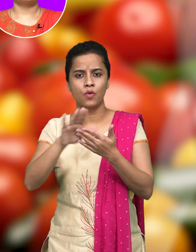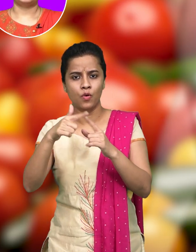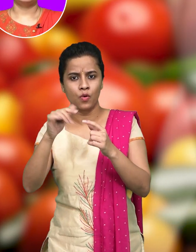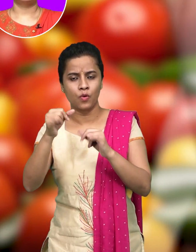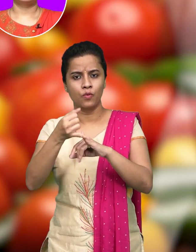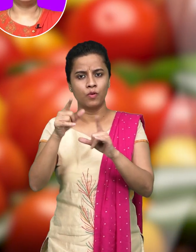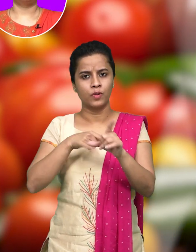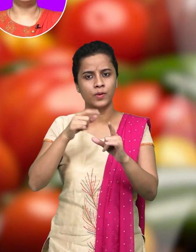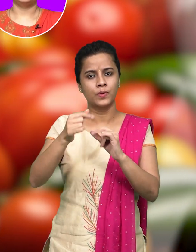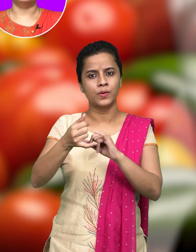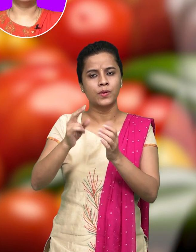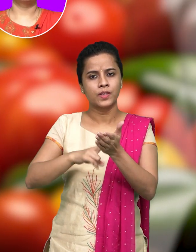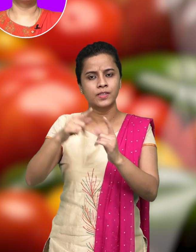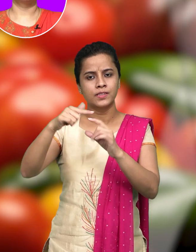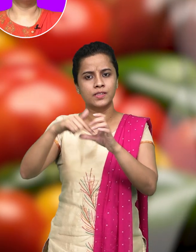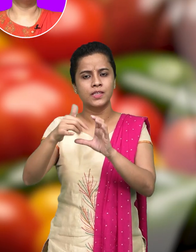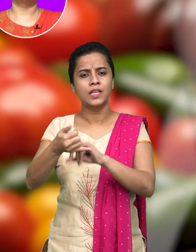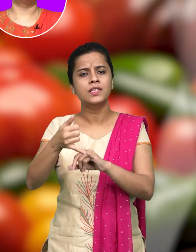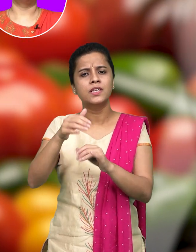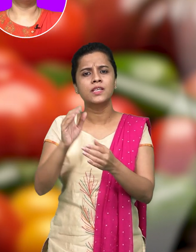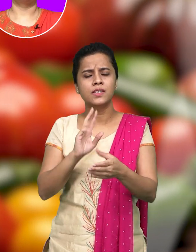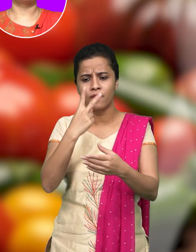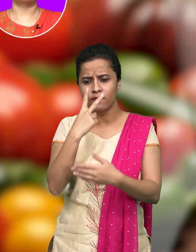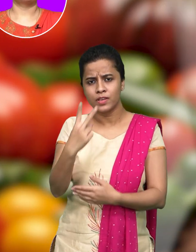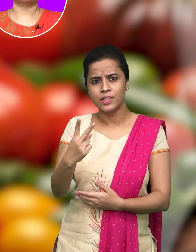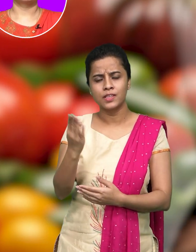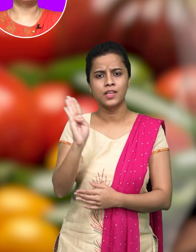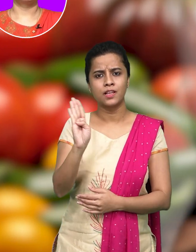take place in leaves?